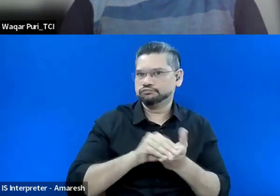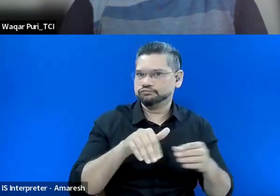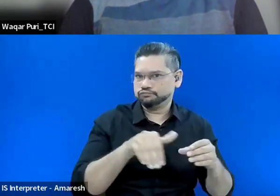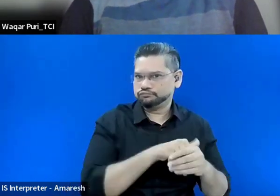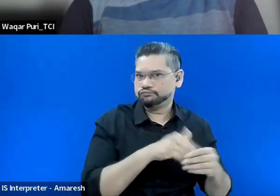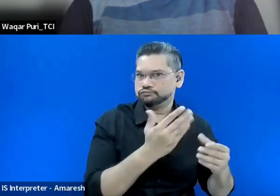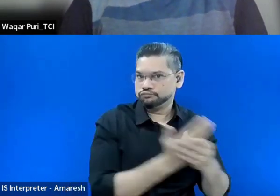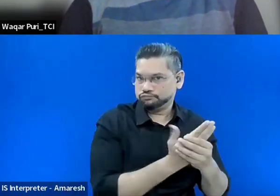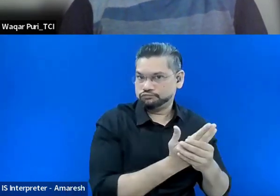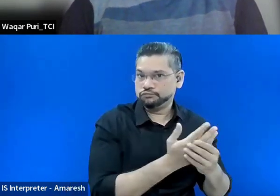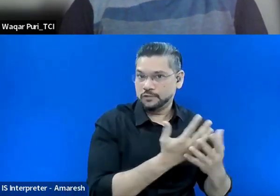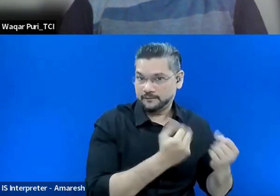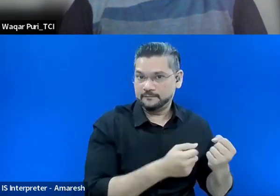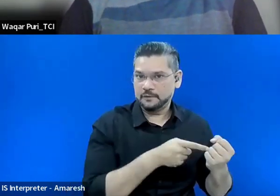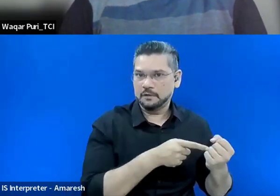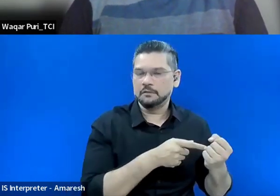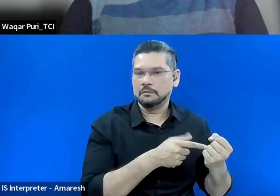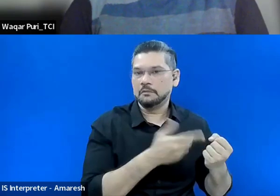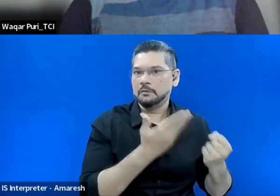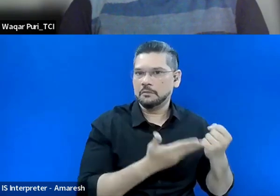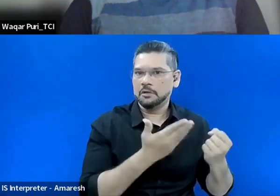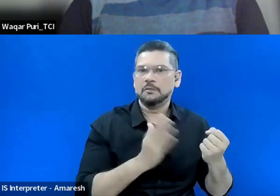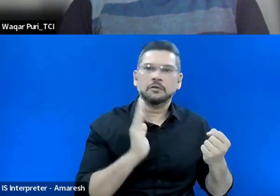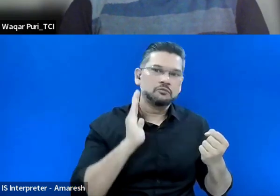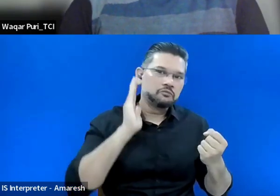share this with the larger audience afterwards.